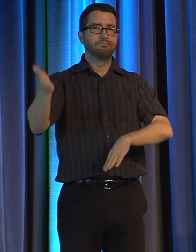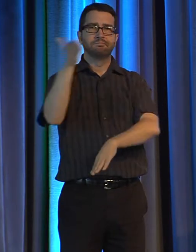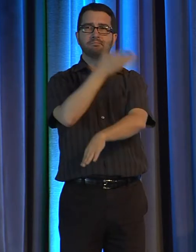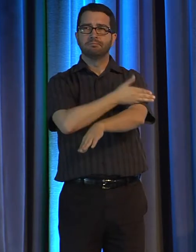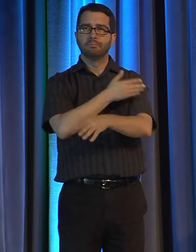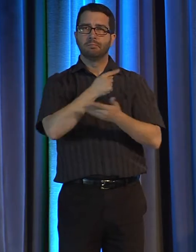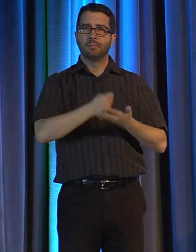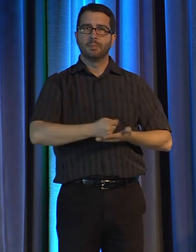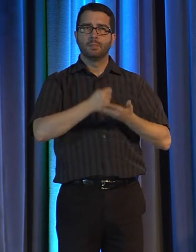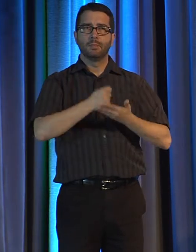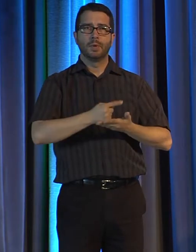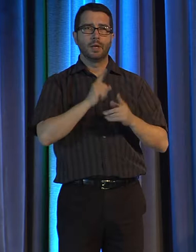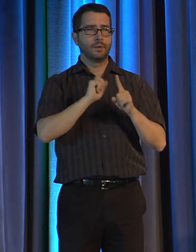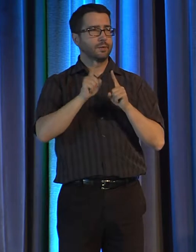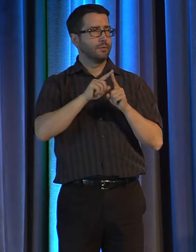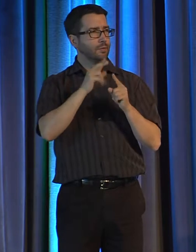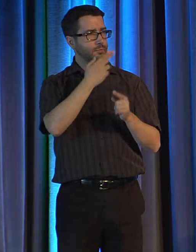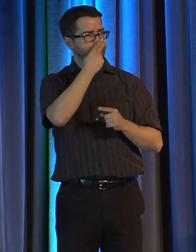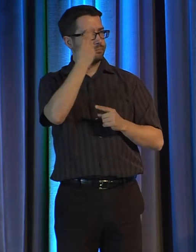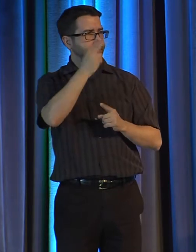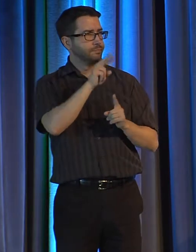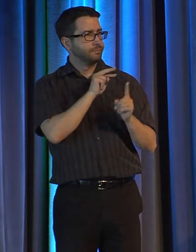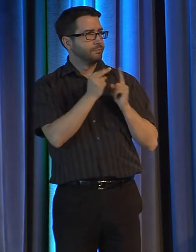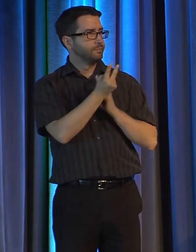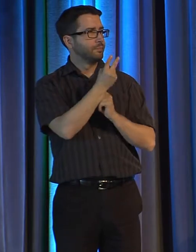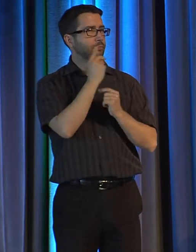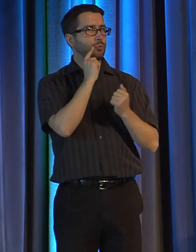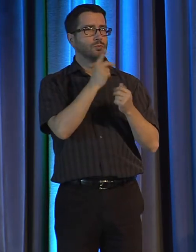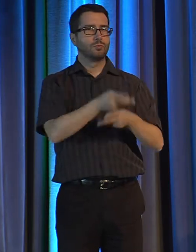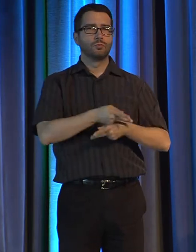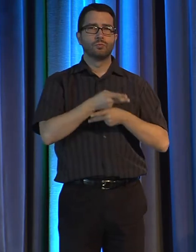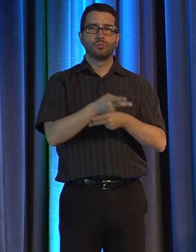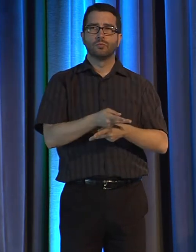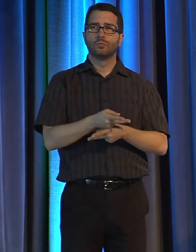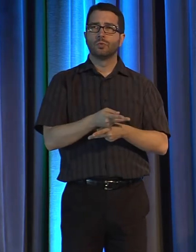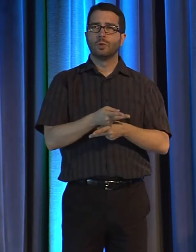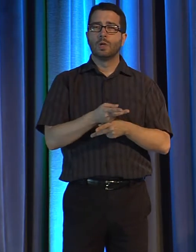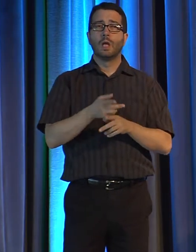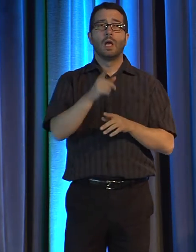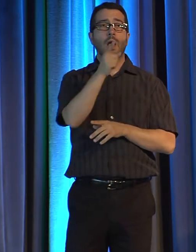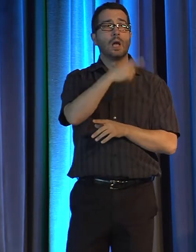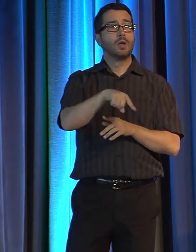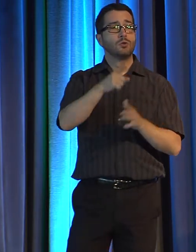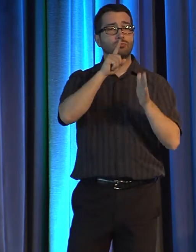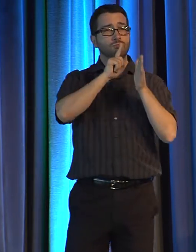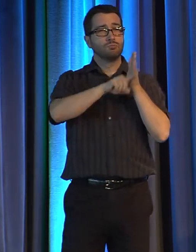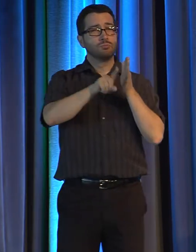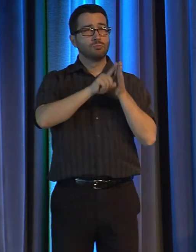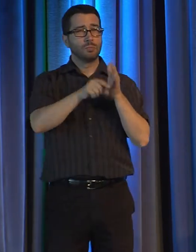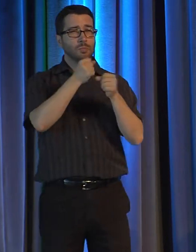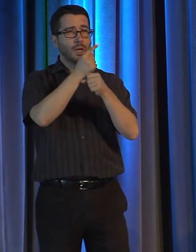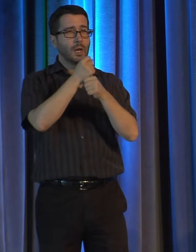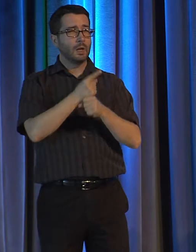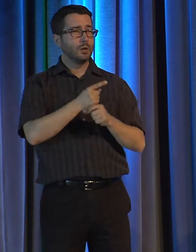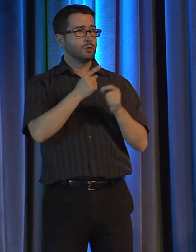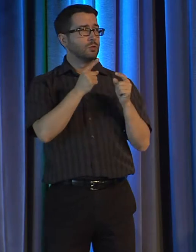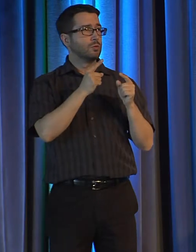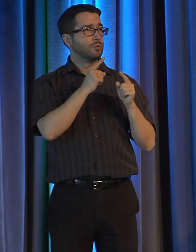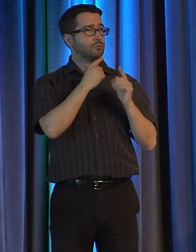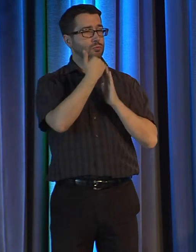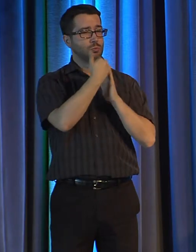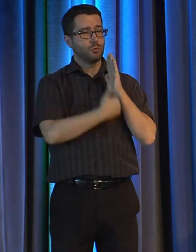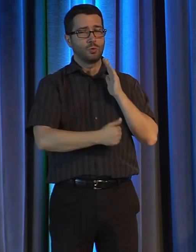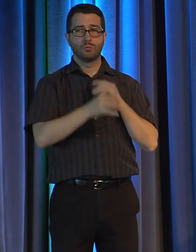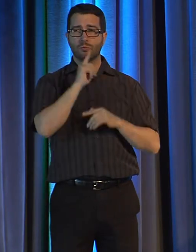to care. I encourage you to review the Research Services Annual Report for many wonderful examples of